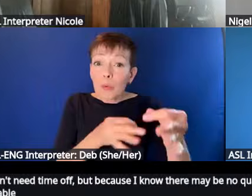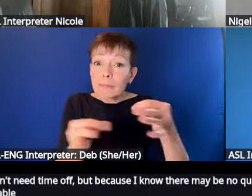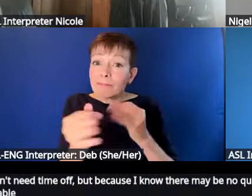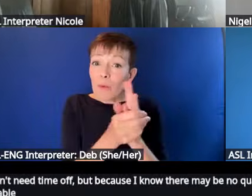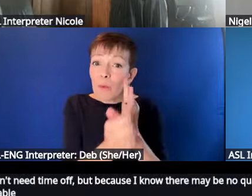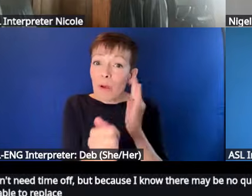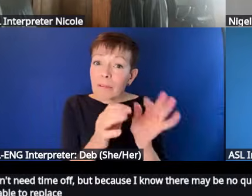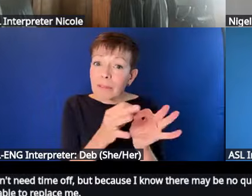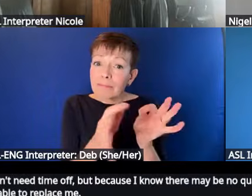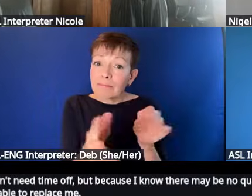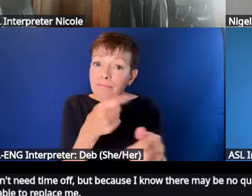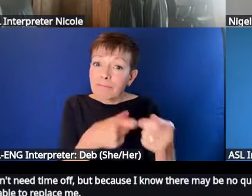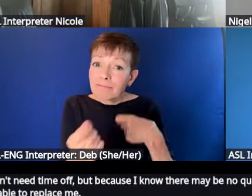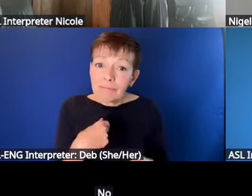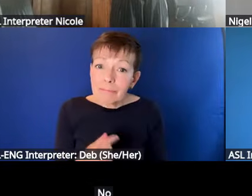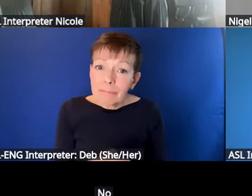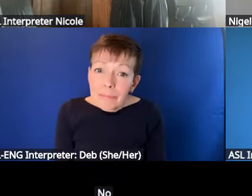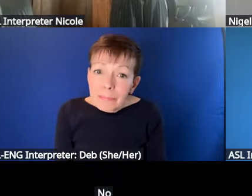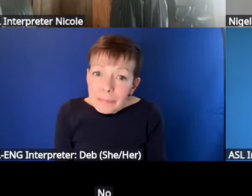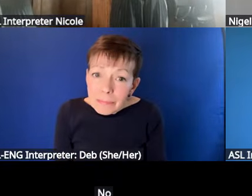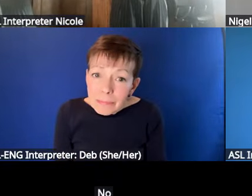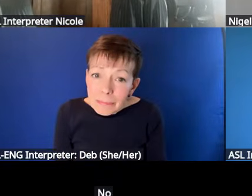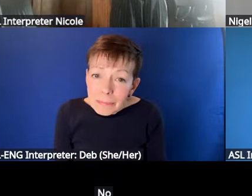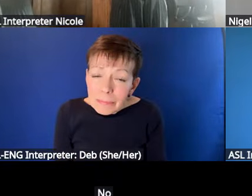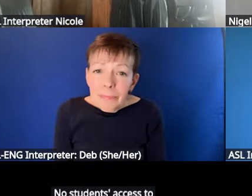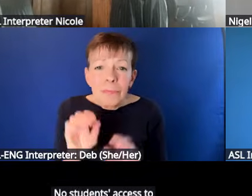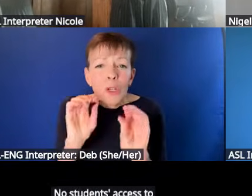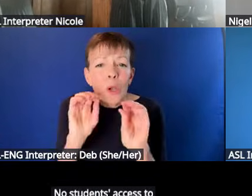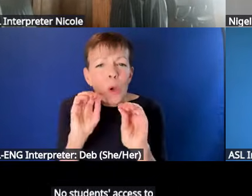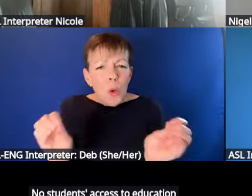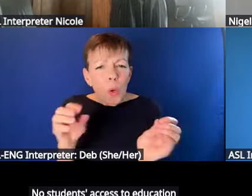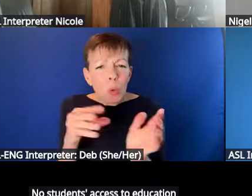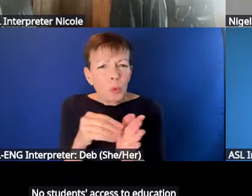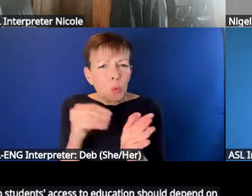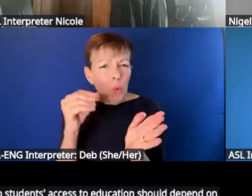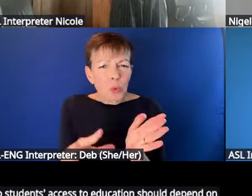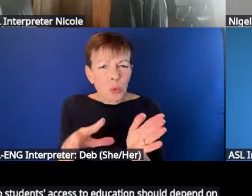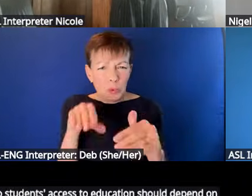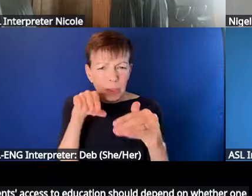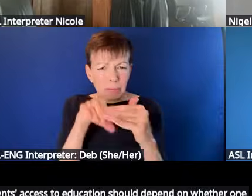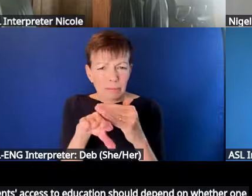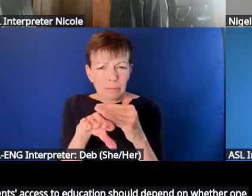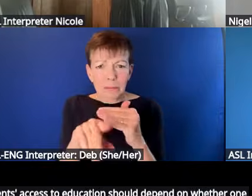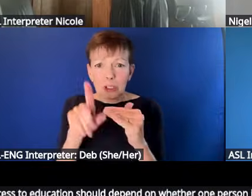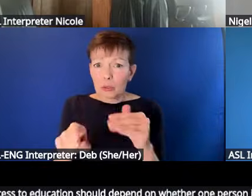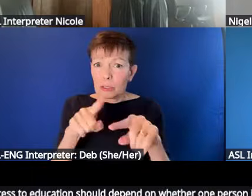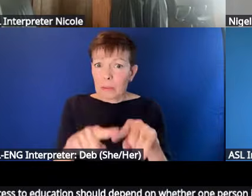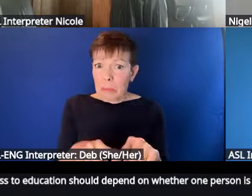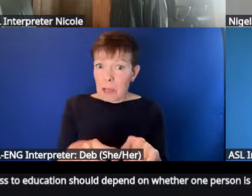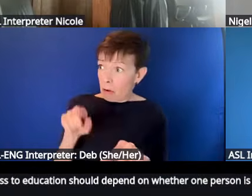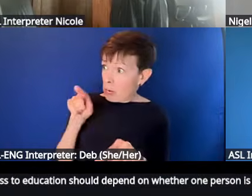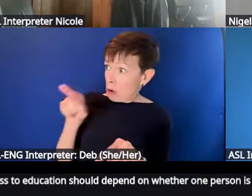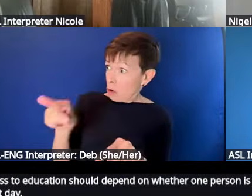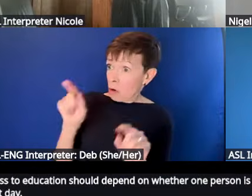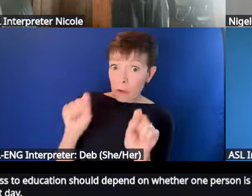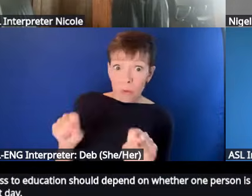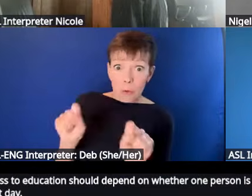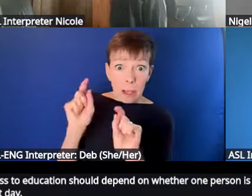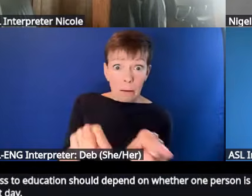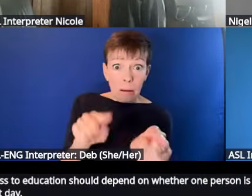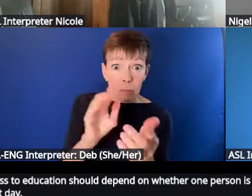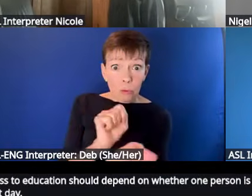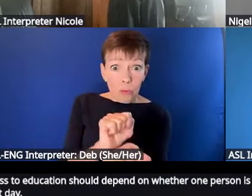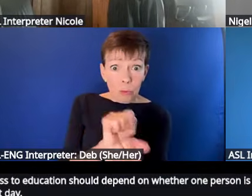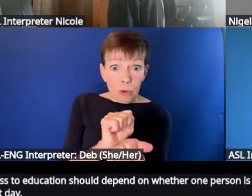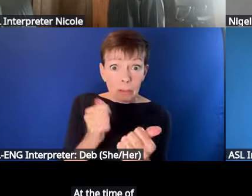me. No student's access to education should depend on whether one person is able to come to work that day. At the time